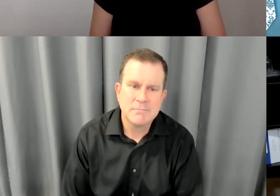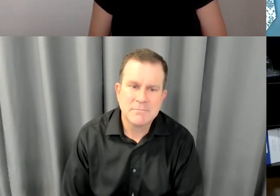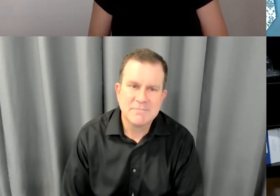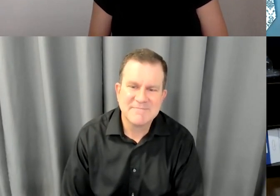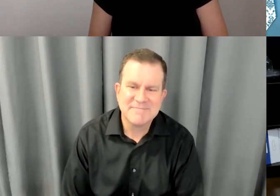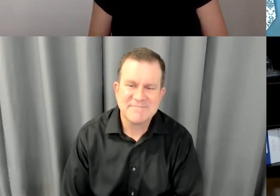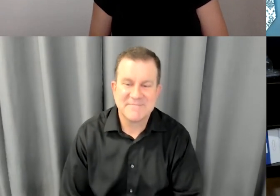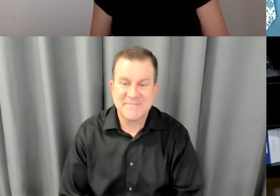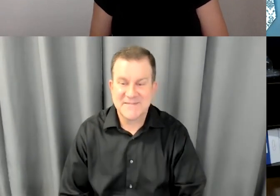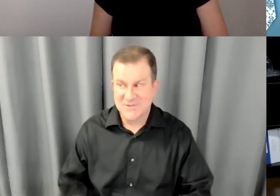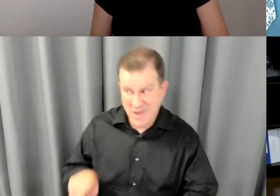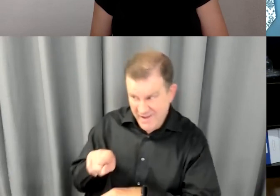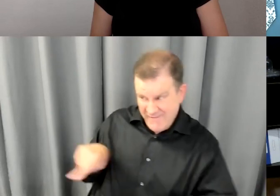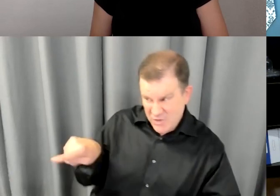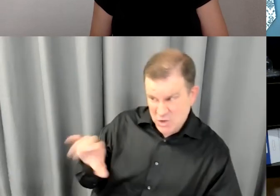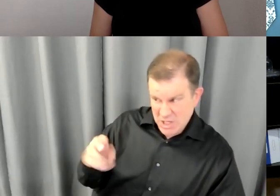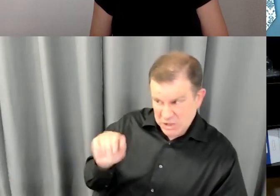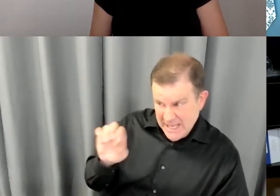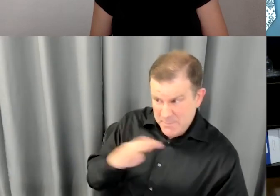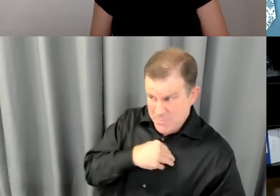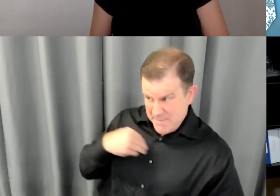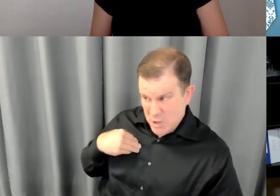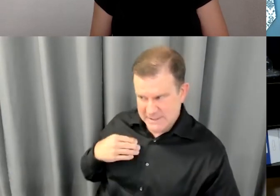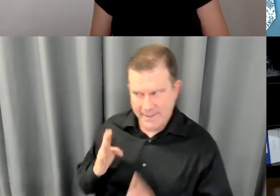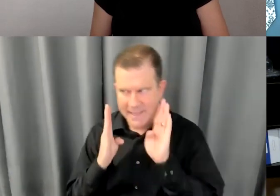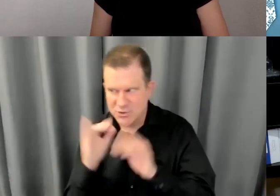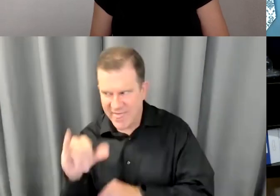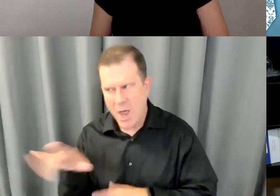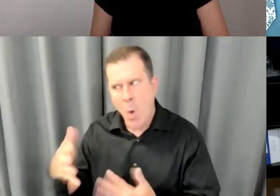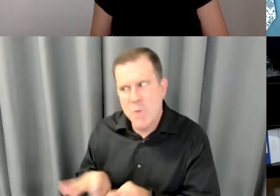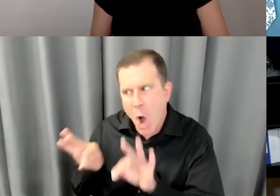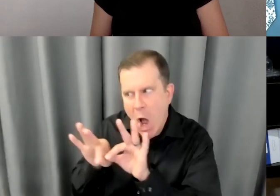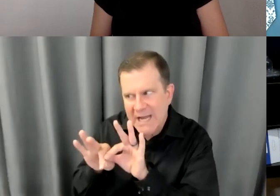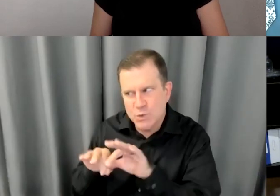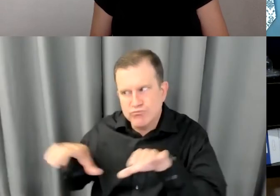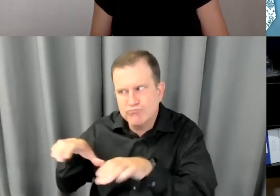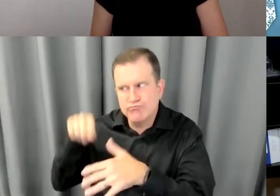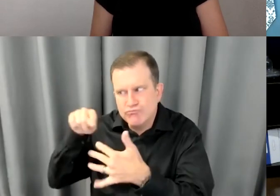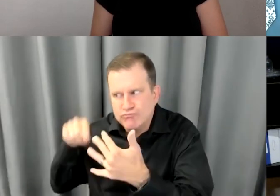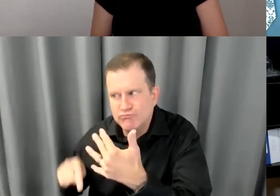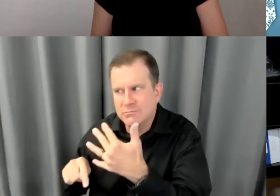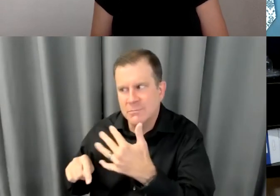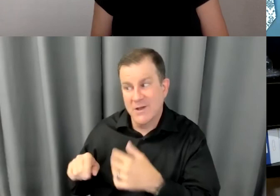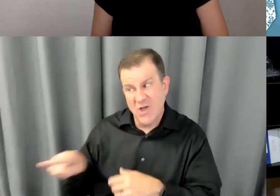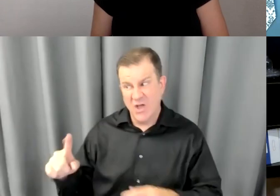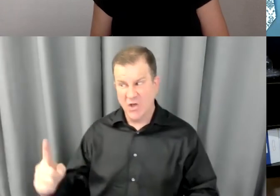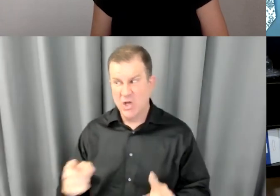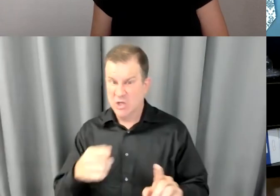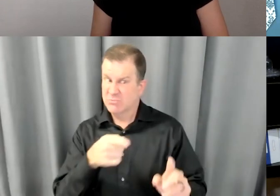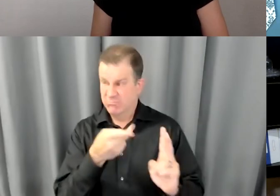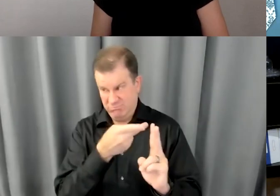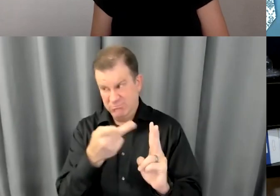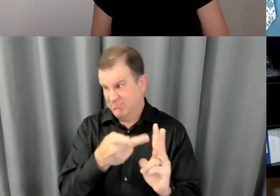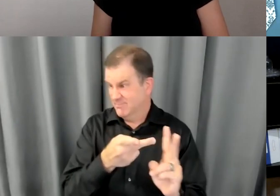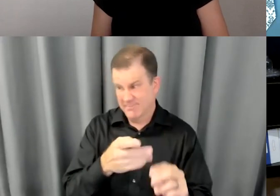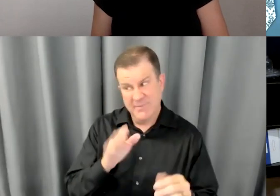So if you guys are listening, chamber members, it's definitely important to make those steps. You've heard it from the community themselves.